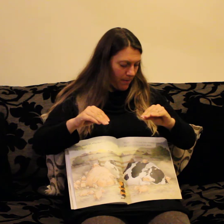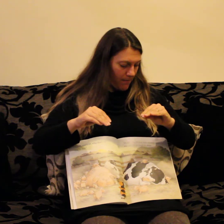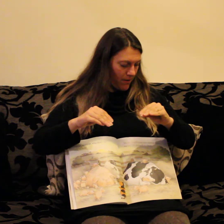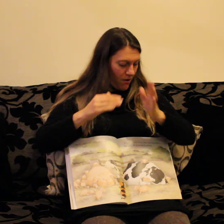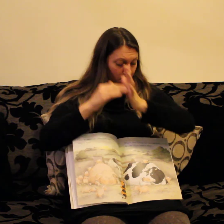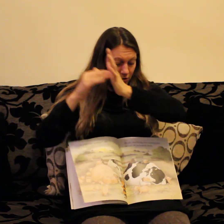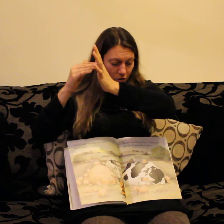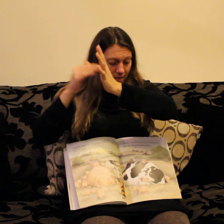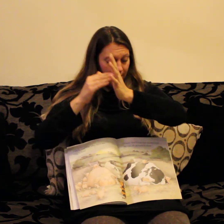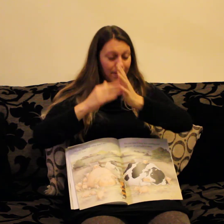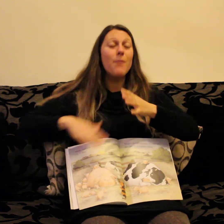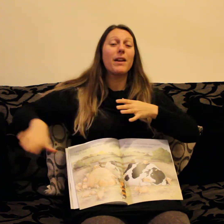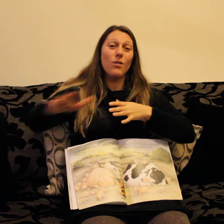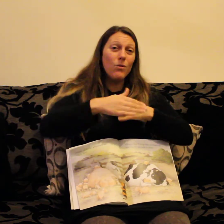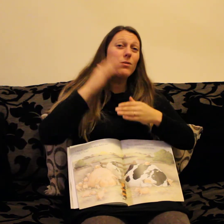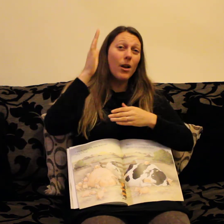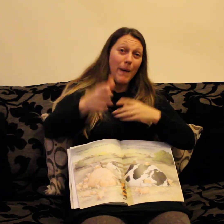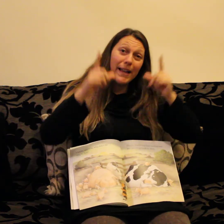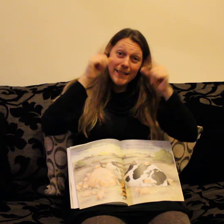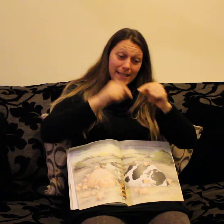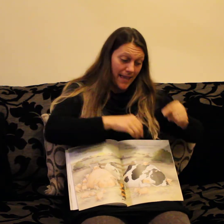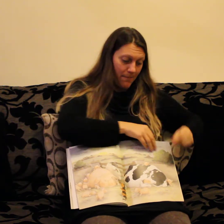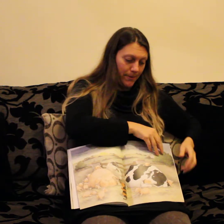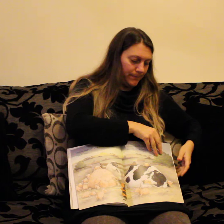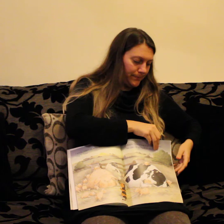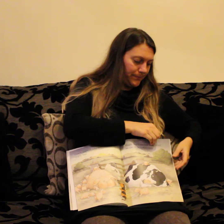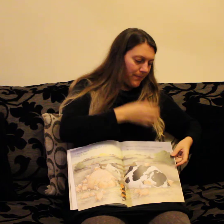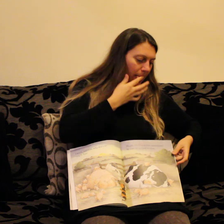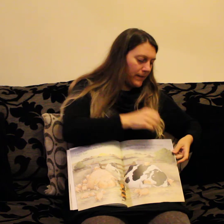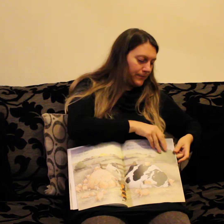him from snoring and we can all go back to sleep.